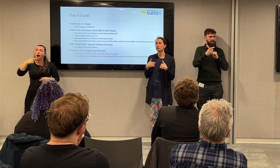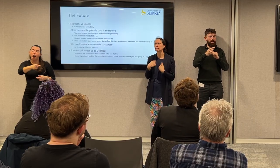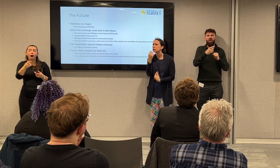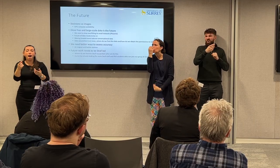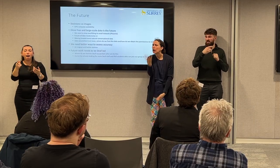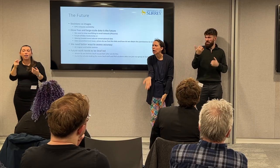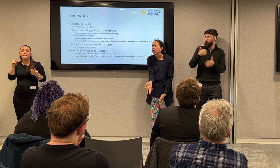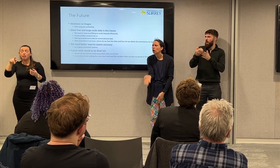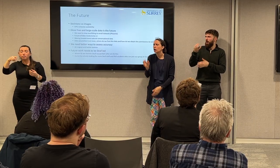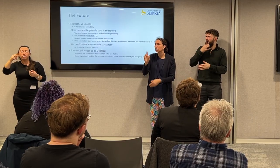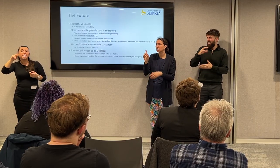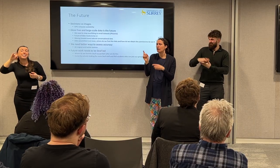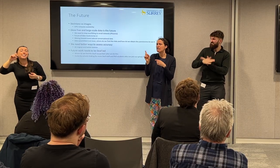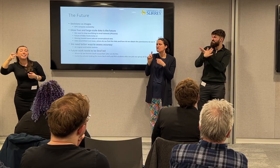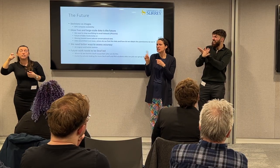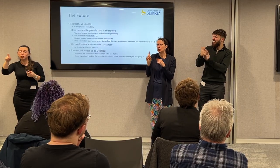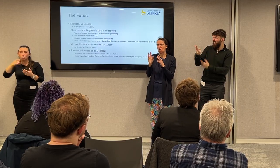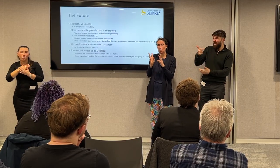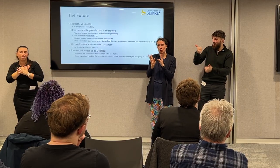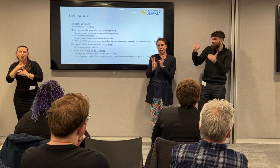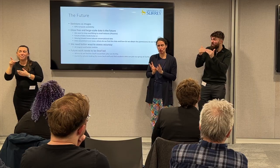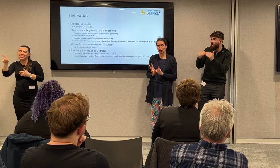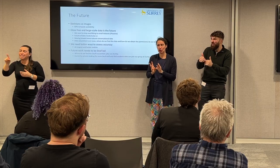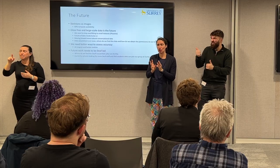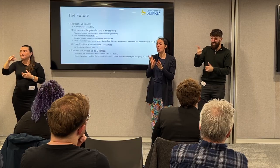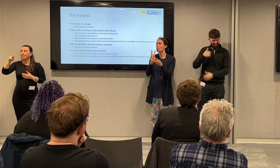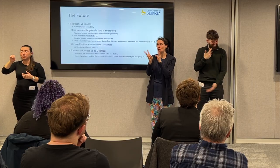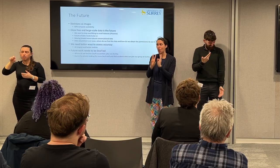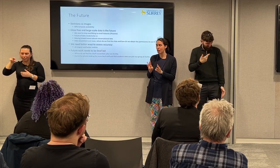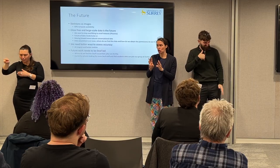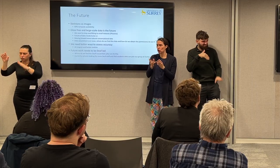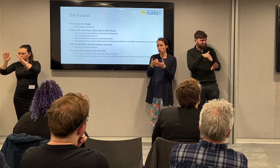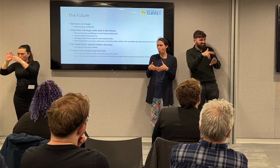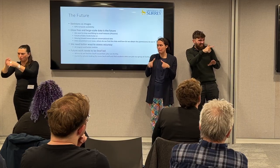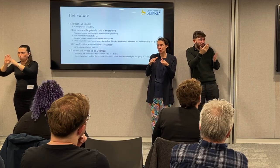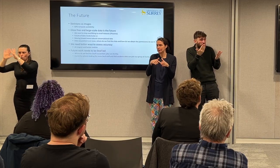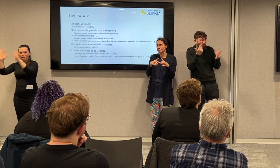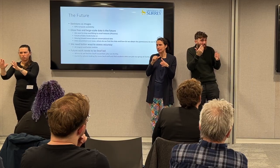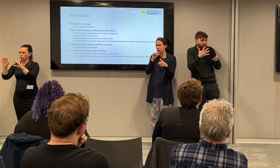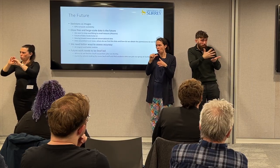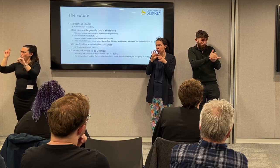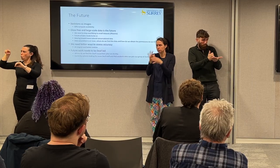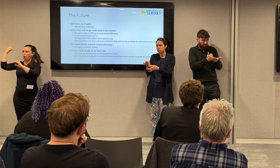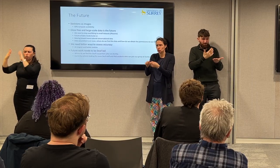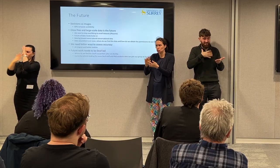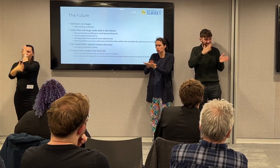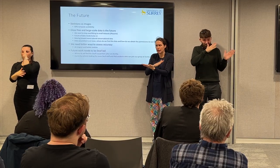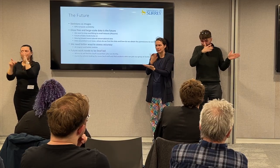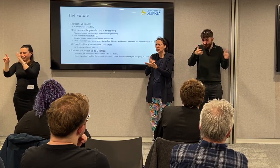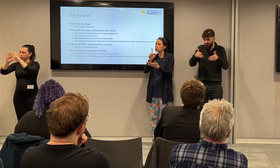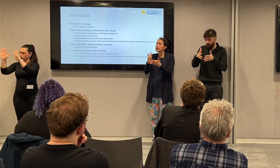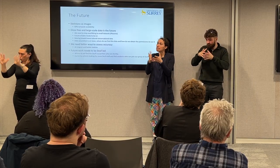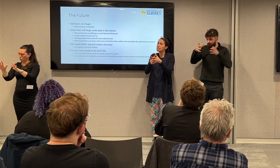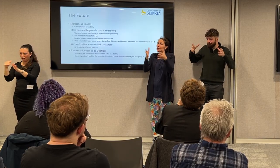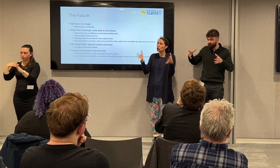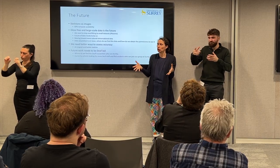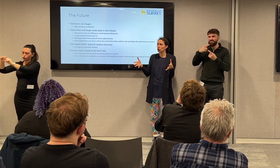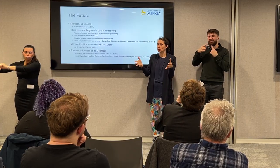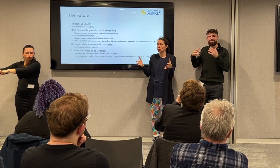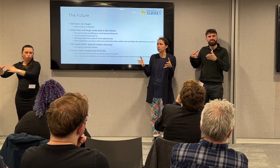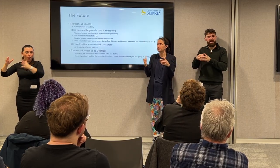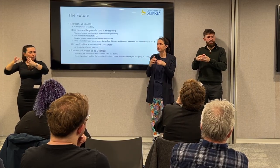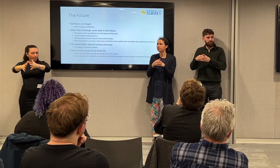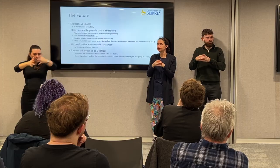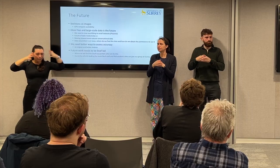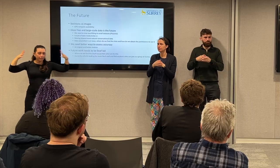Phoenix. Phoenix is a weather corpus, and it's not indicative of translation. So we need to be moving to much better and bigger data sets. But those data